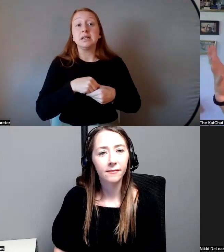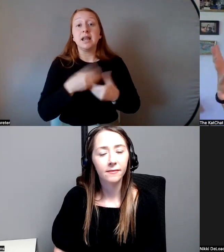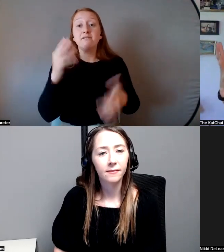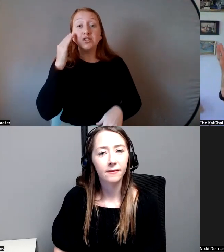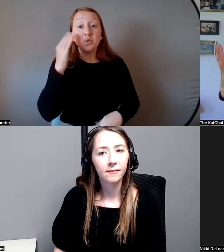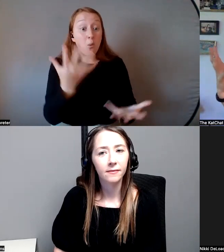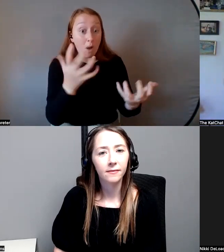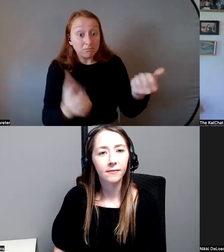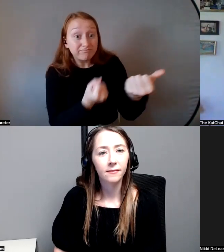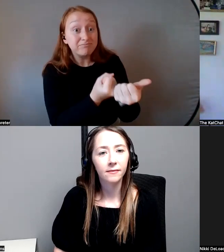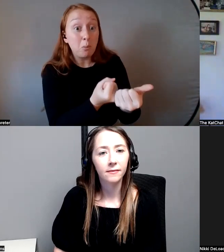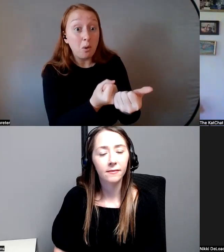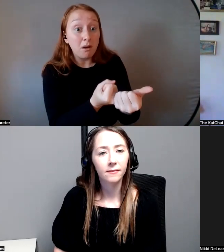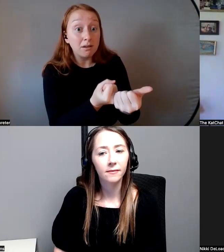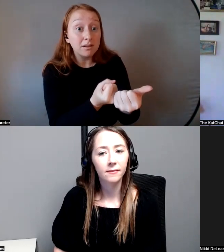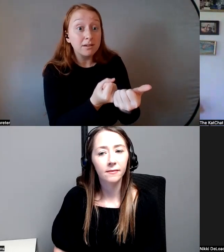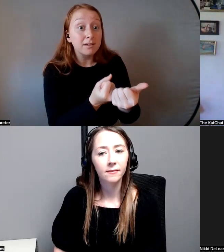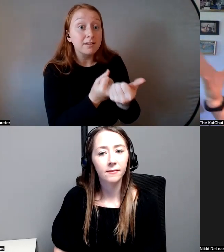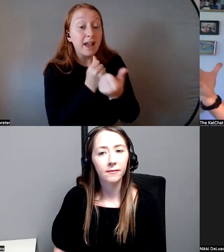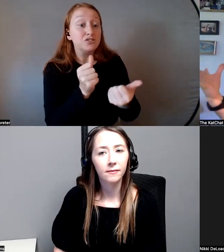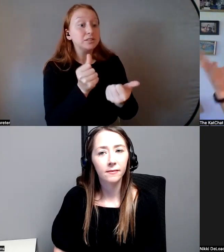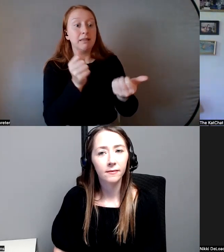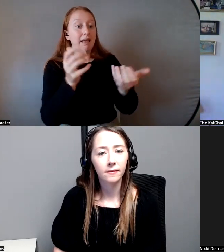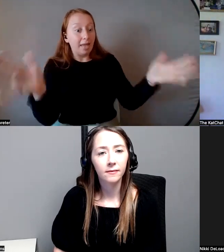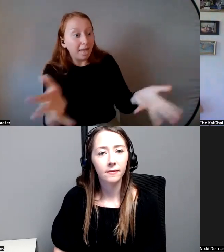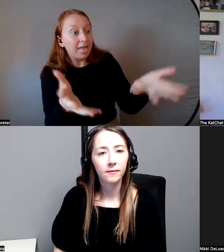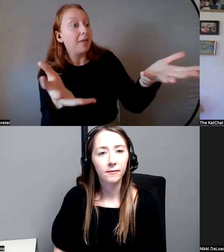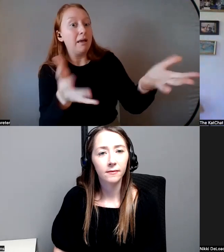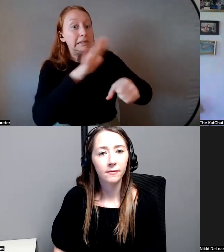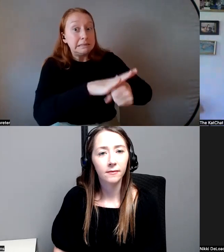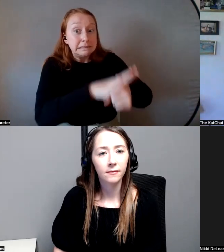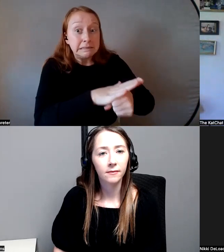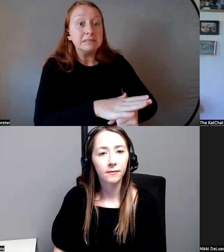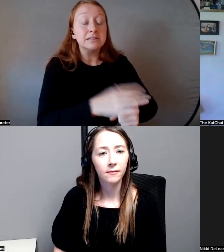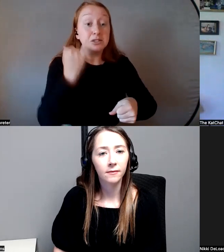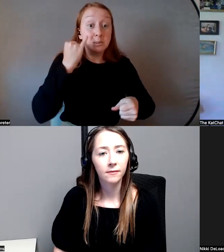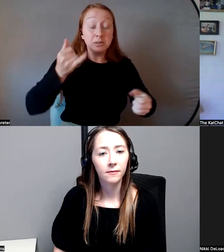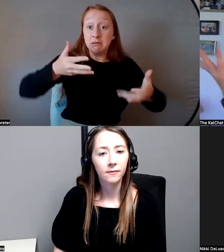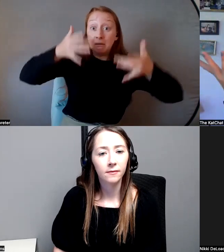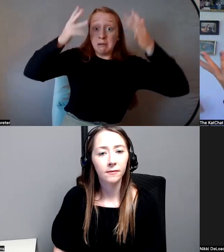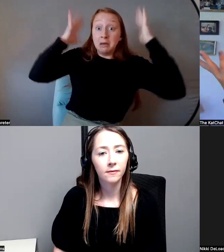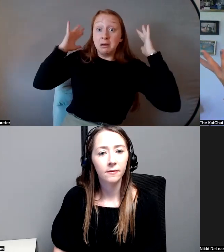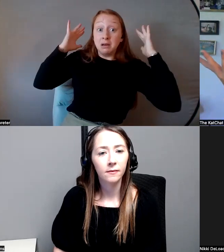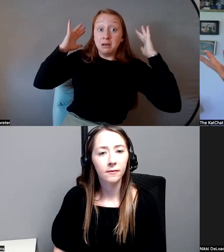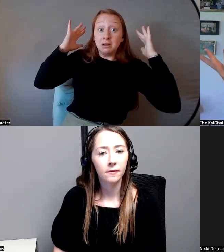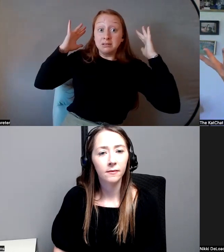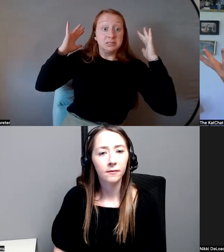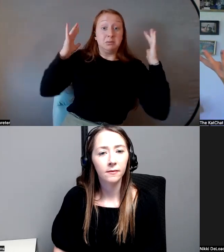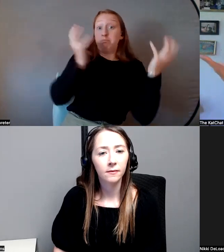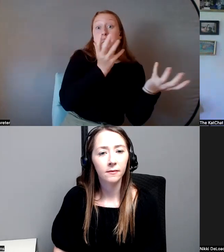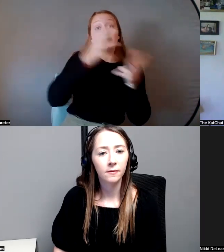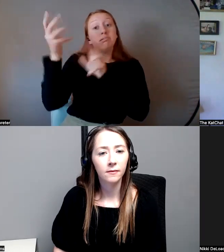him, not just giving it all at once, because once he's overstimulated, things could fall